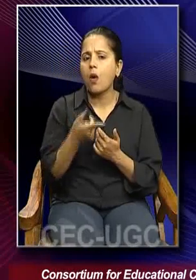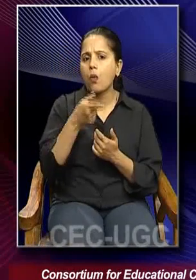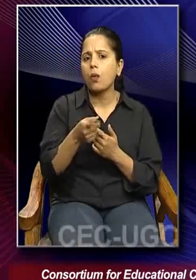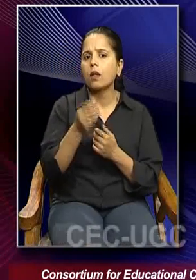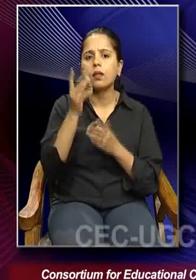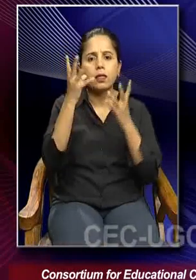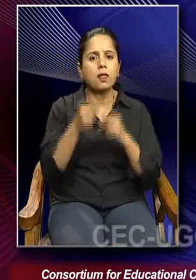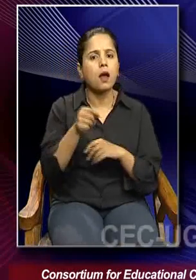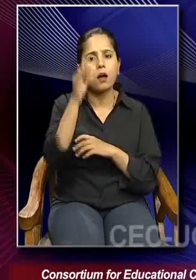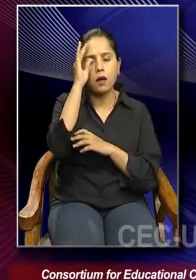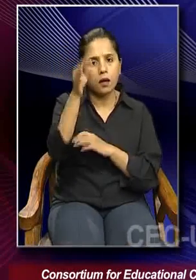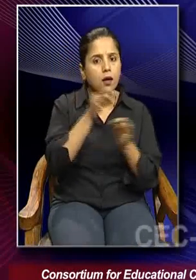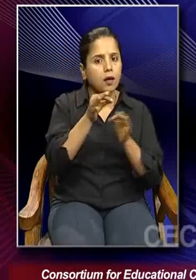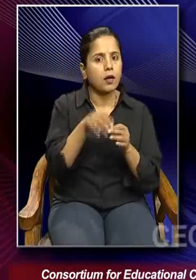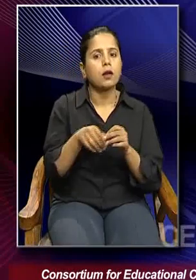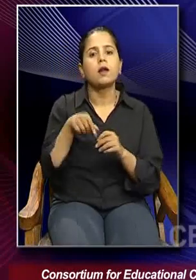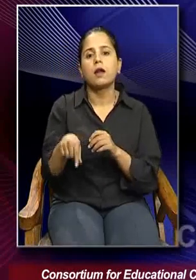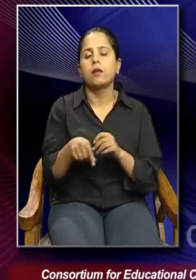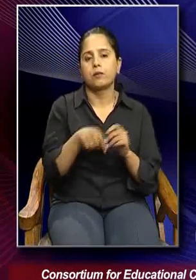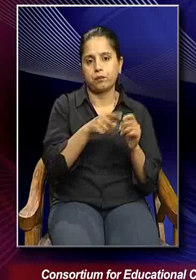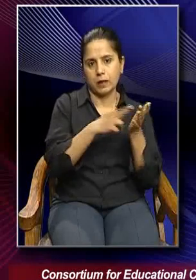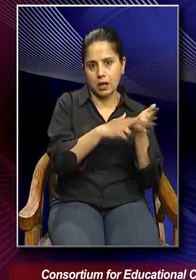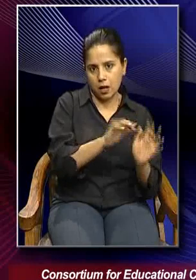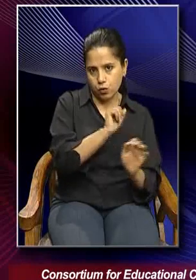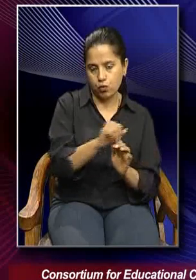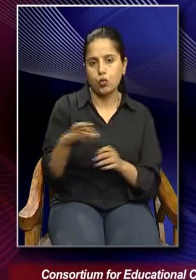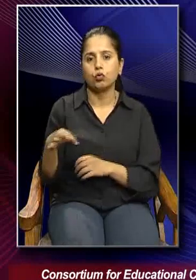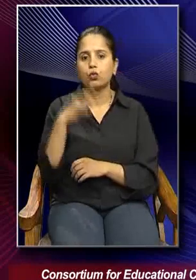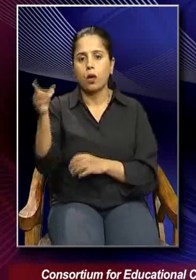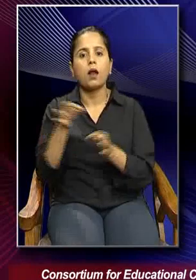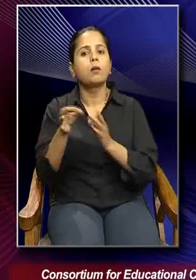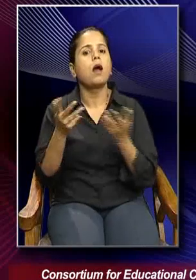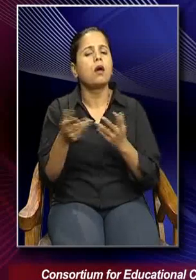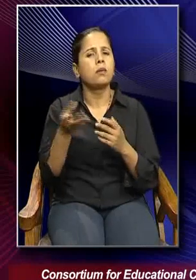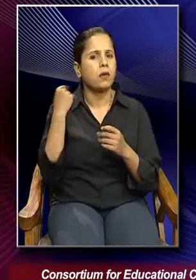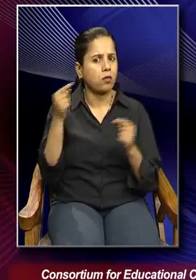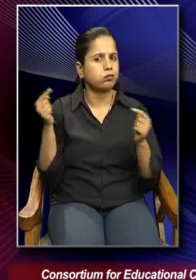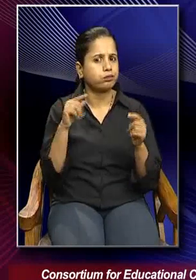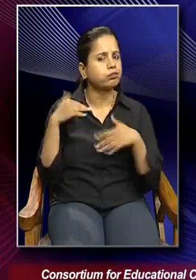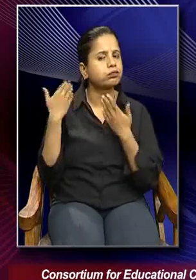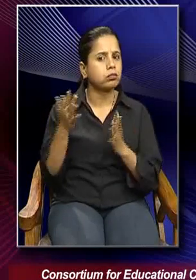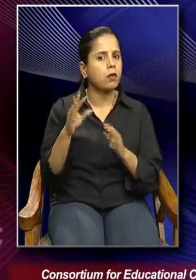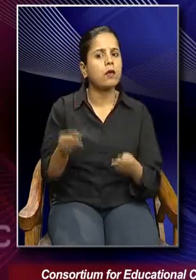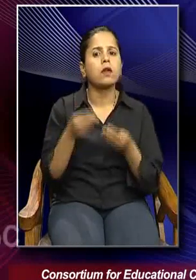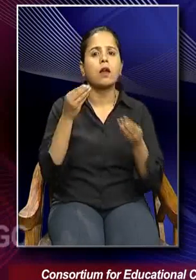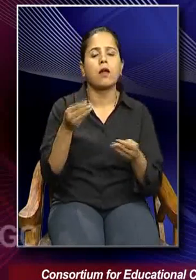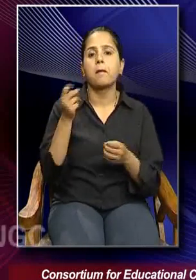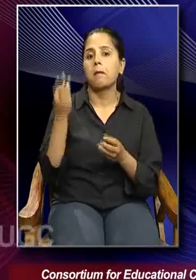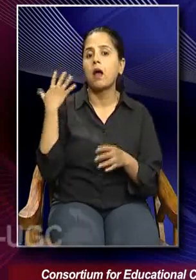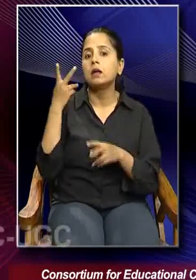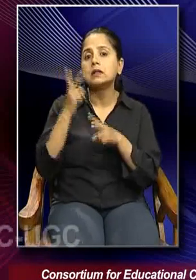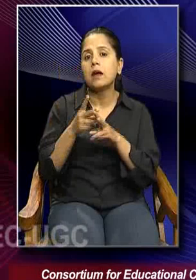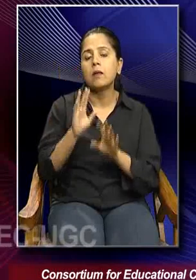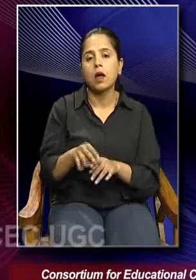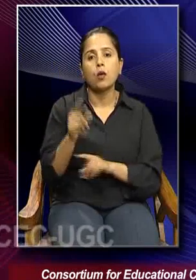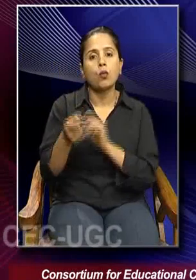has described Purush and Prakriti, what are the various arguments given for the existence of Purush